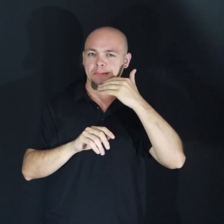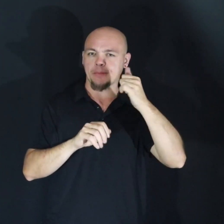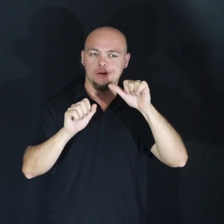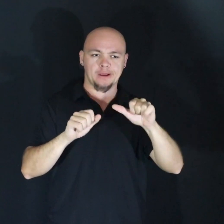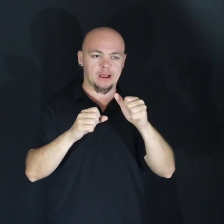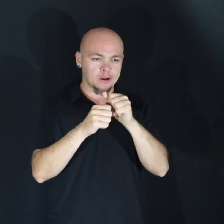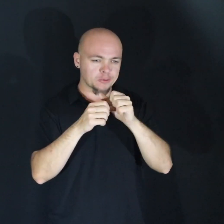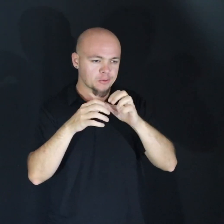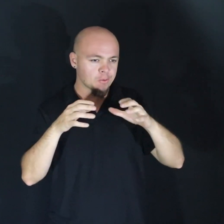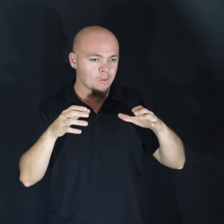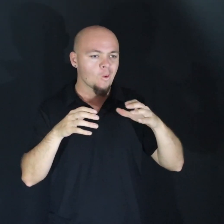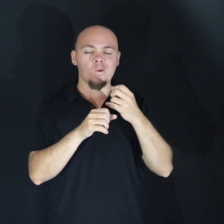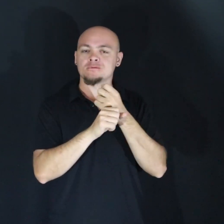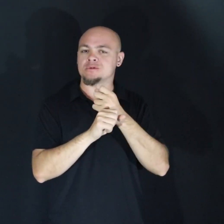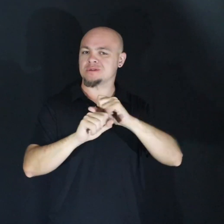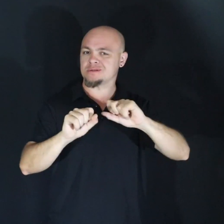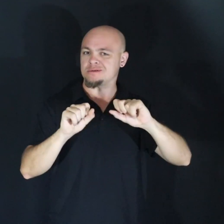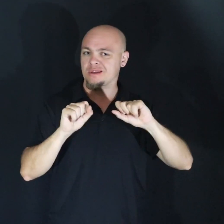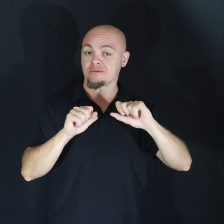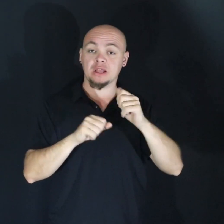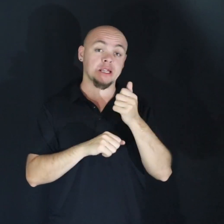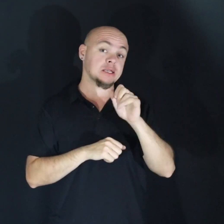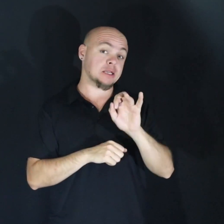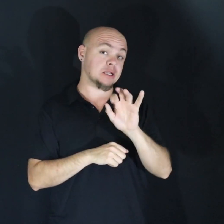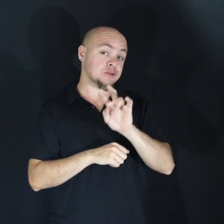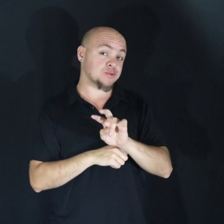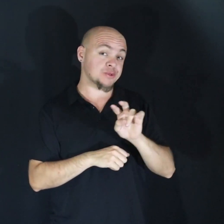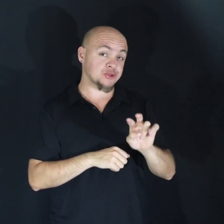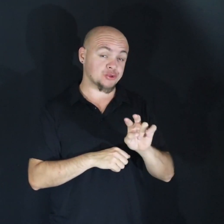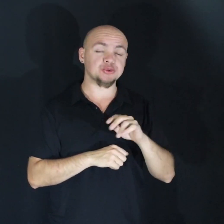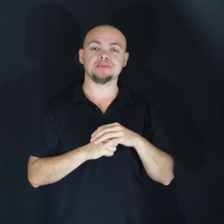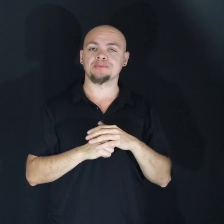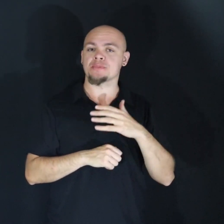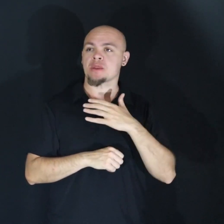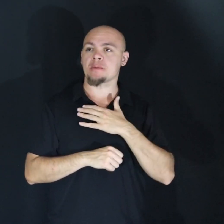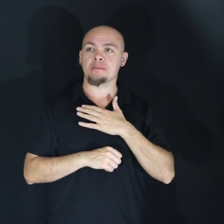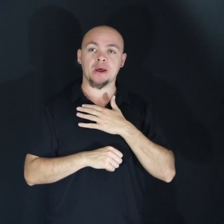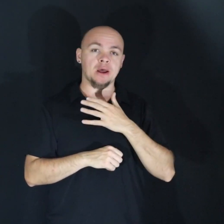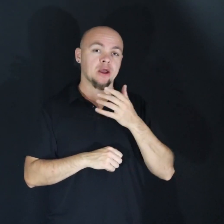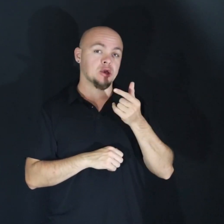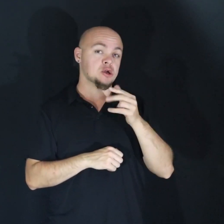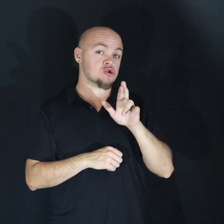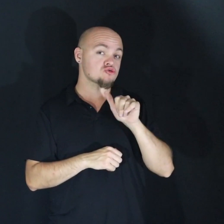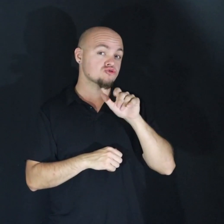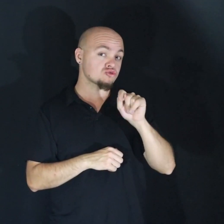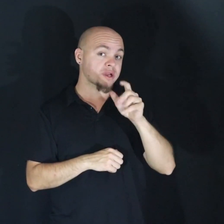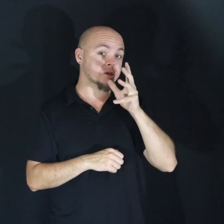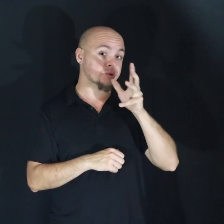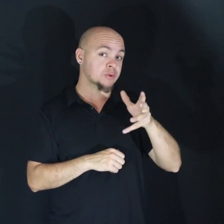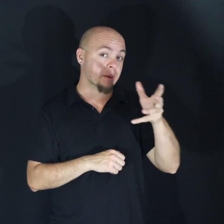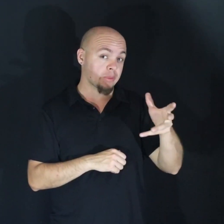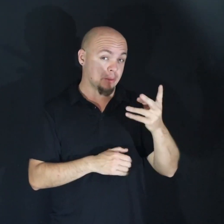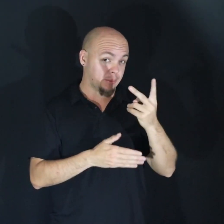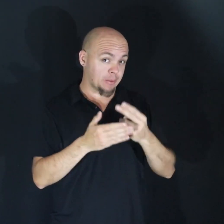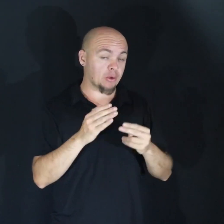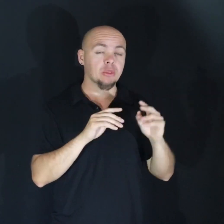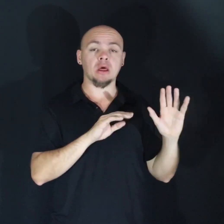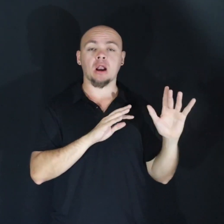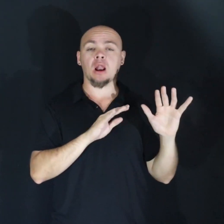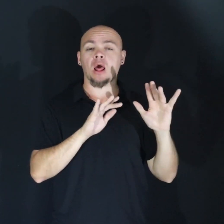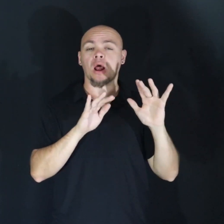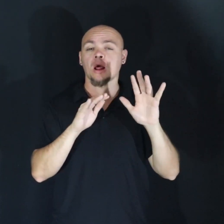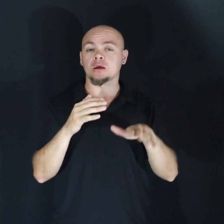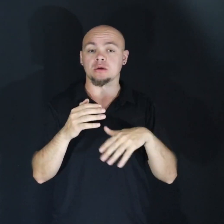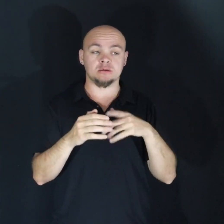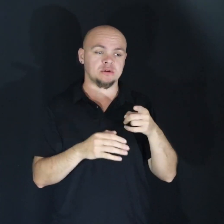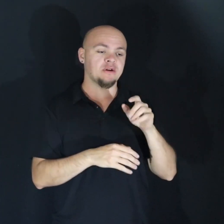safety. And in 1922, my great-grandmothers crossed its waters, forcibly displaced